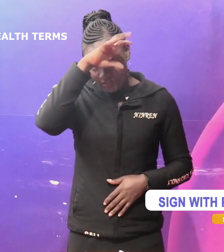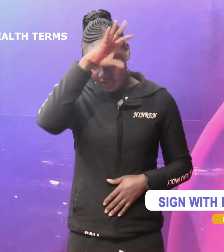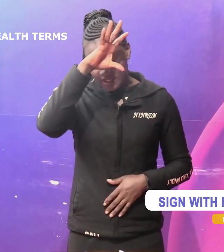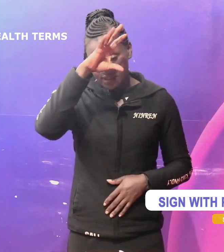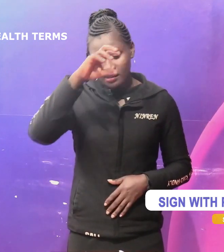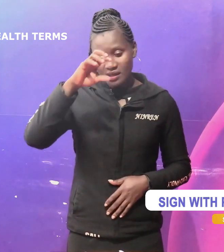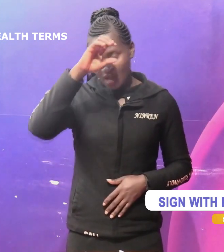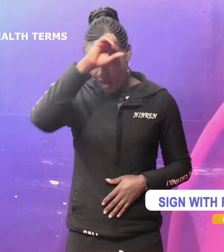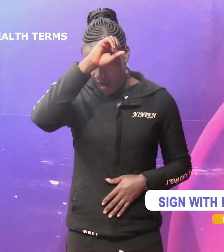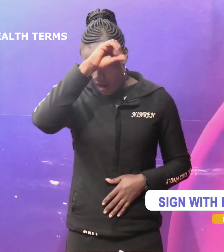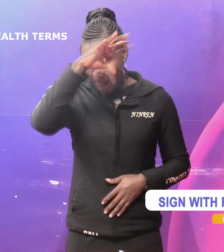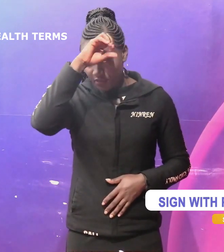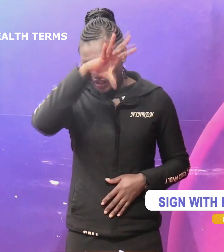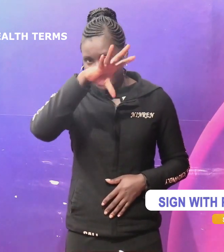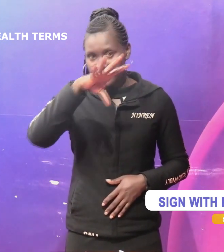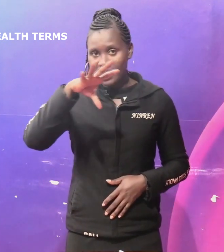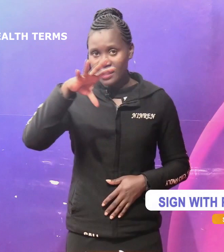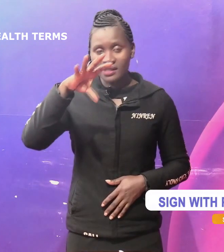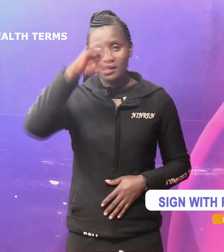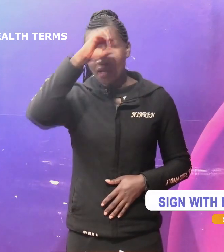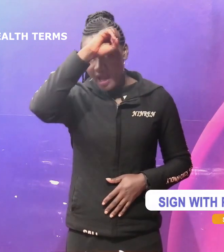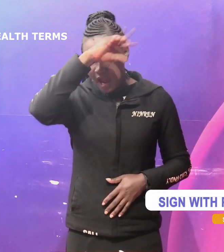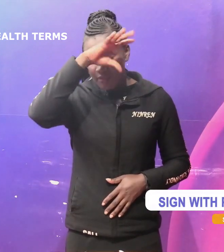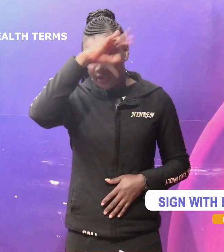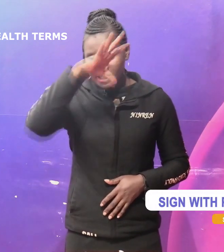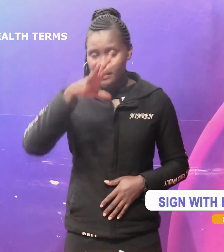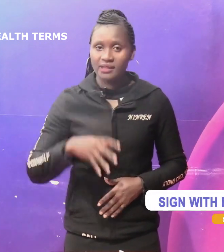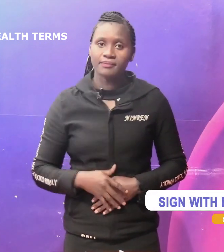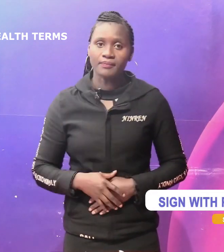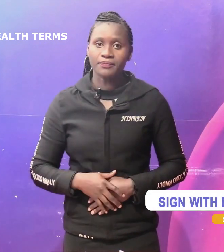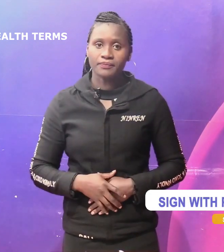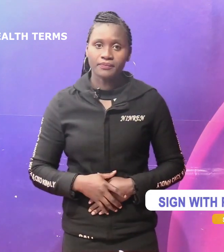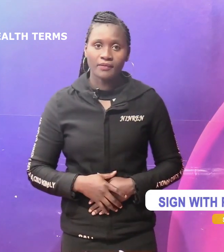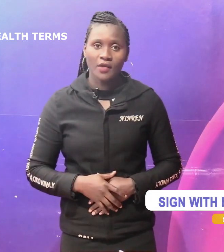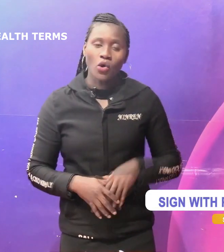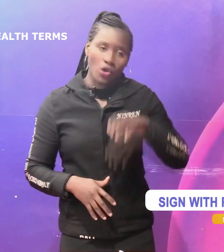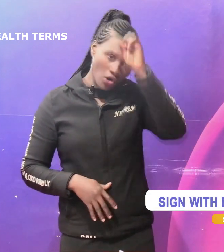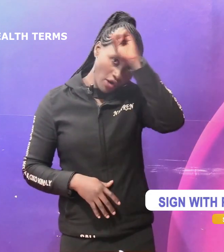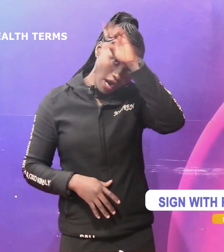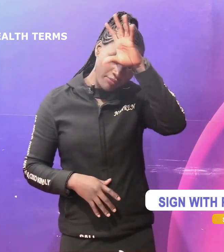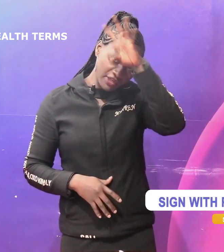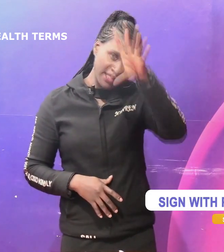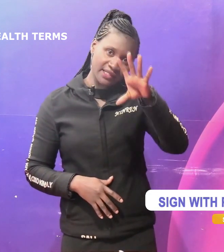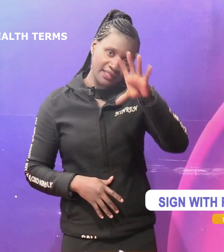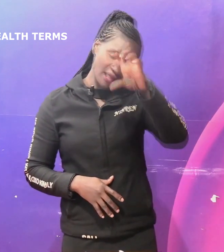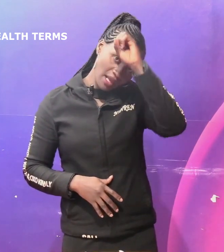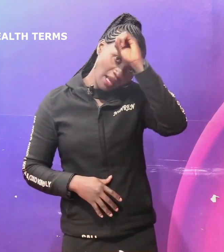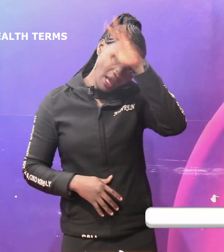ambulance, ambulance like this. Ambulance or ambulance,